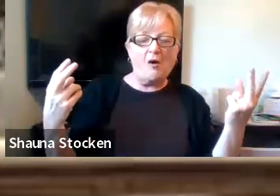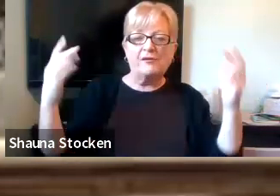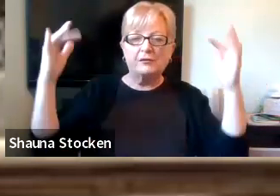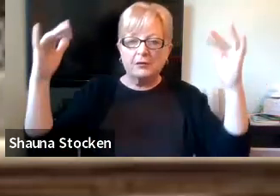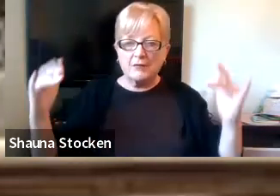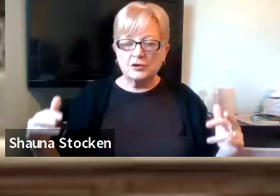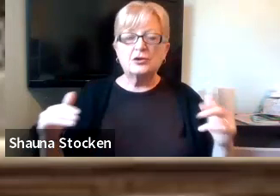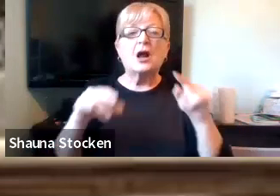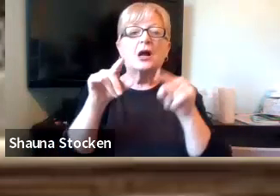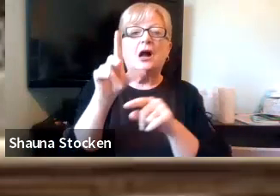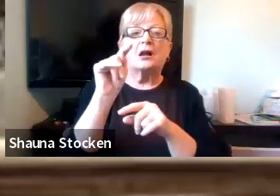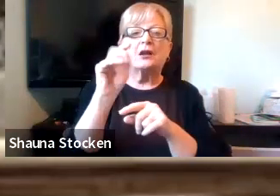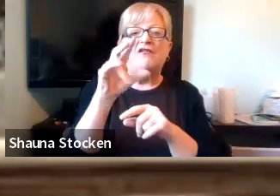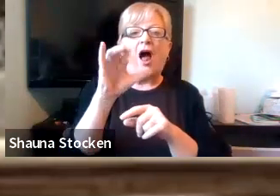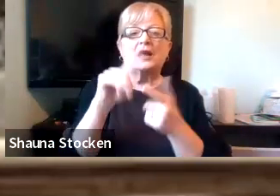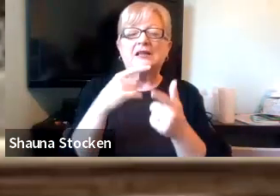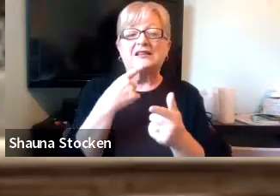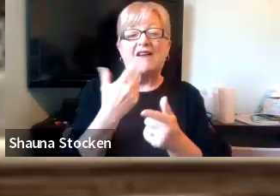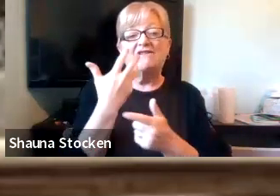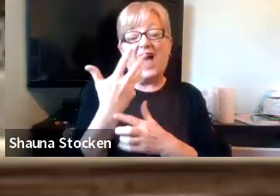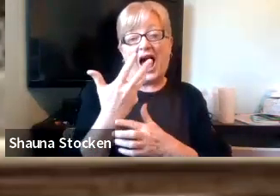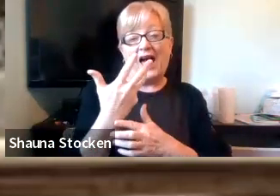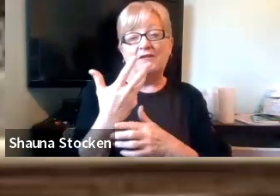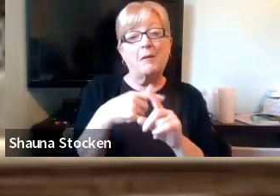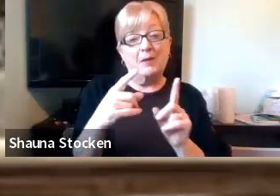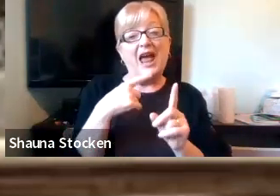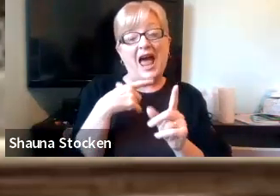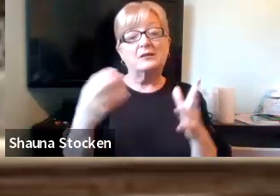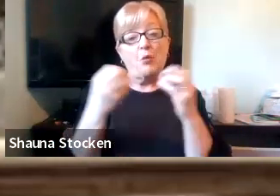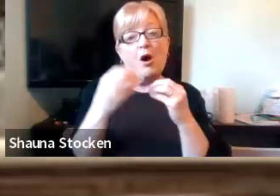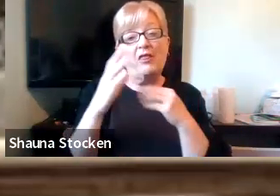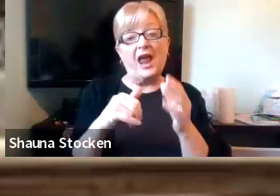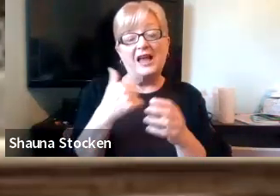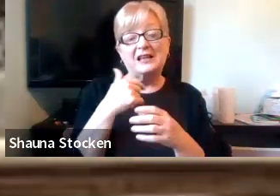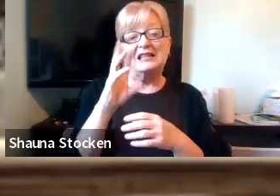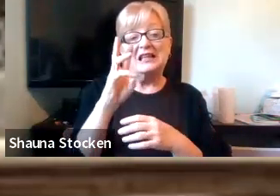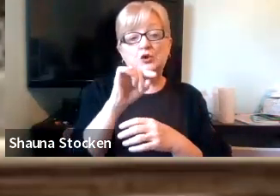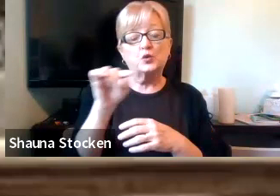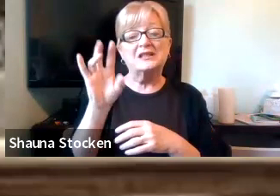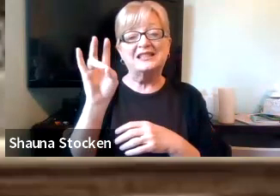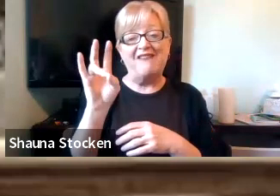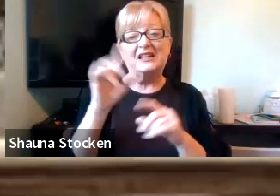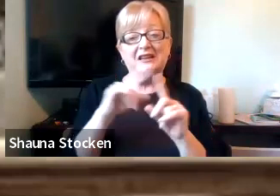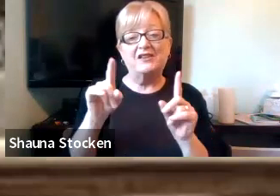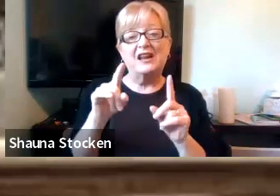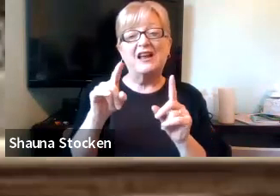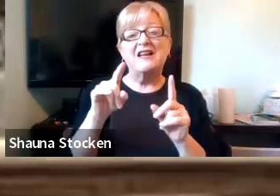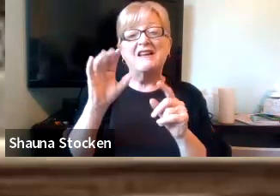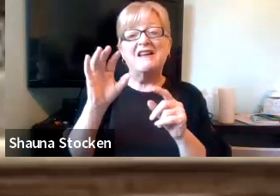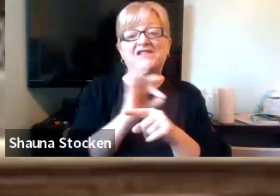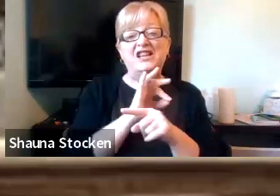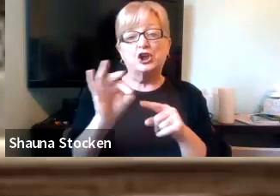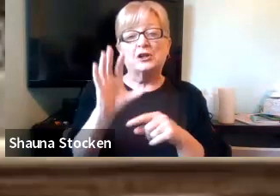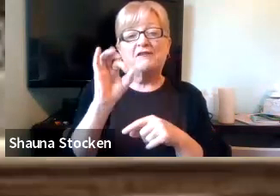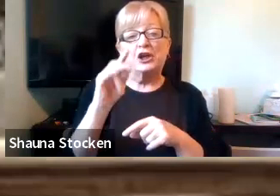Tovala, it says 5 in the video, but it does more than, I would say 6 to 7. And the newest